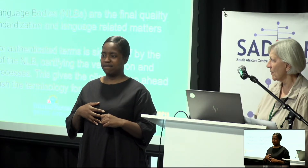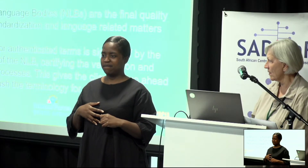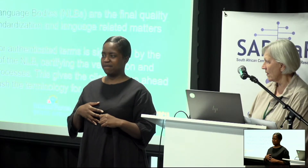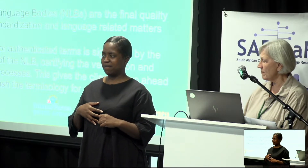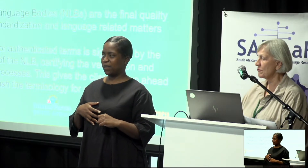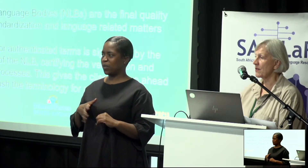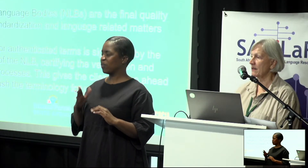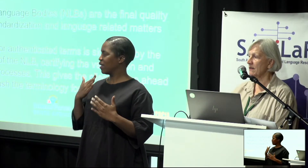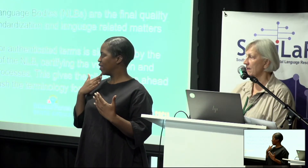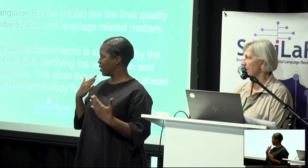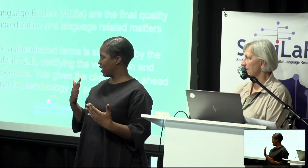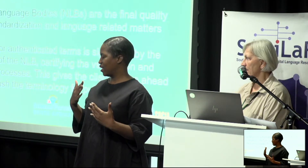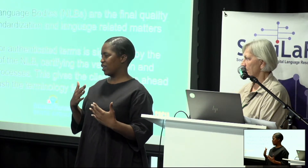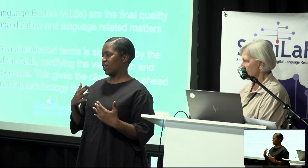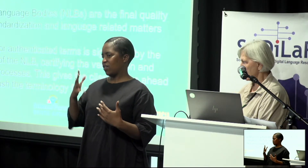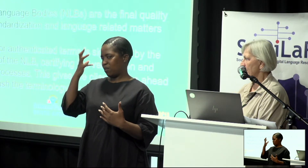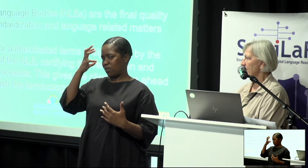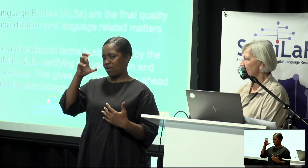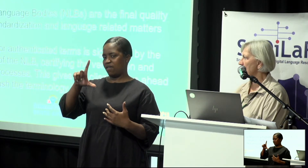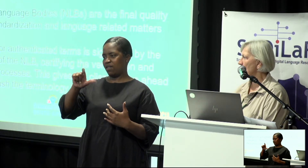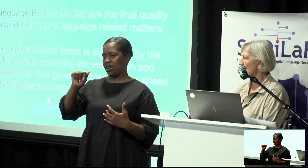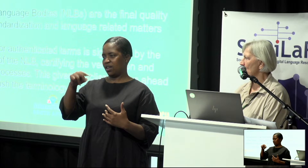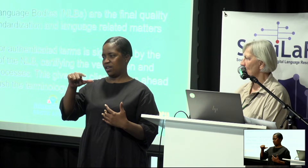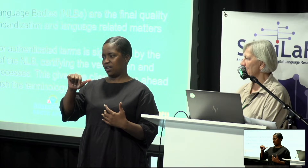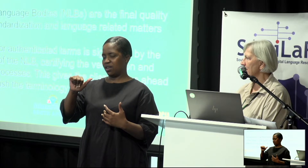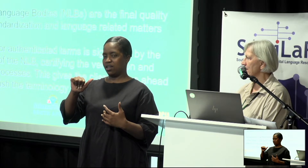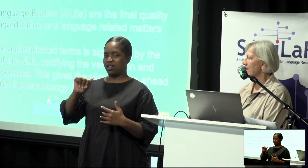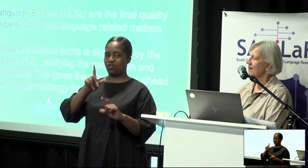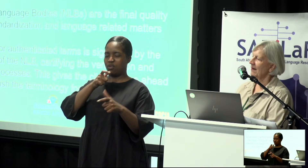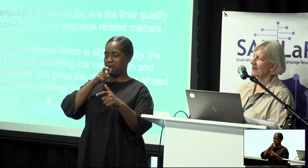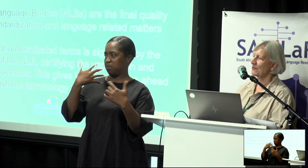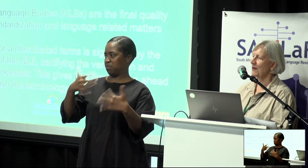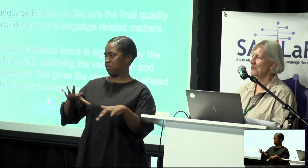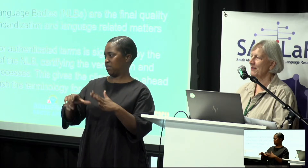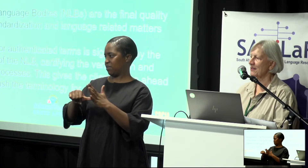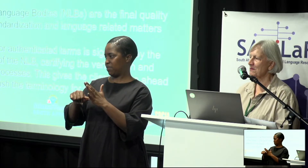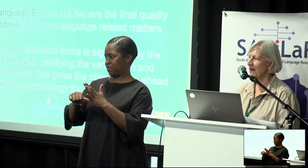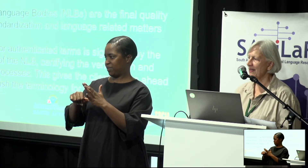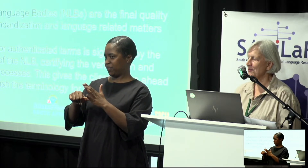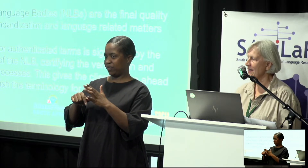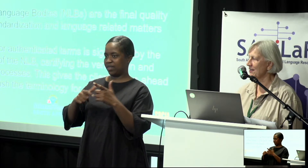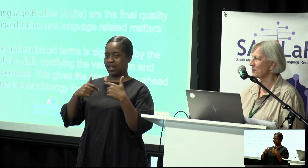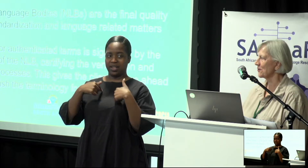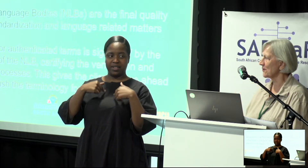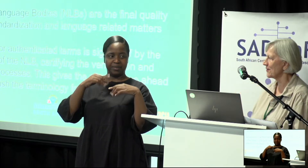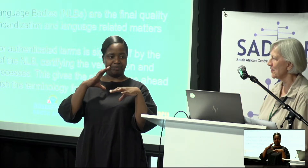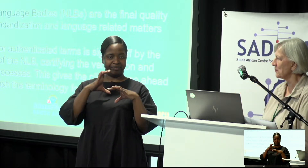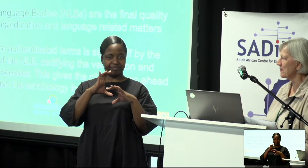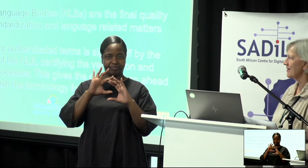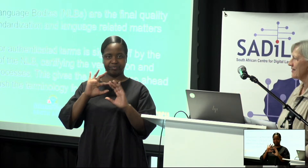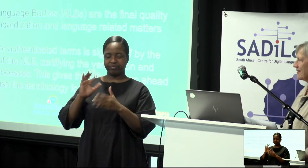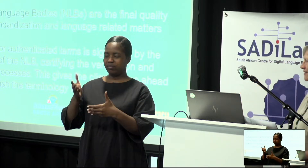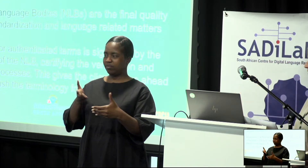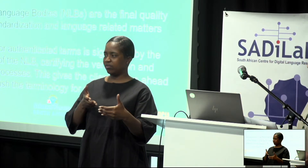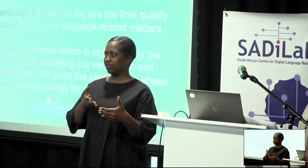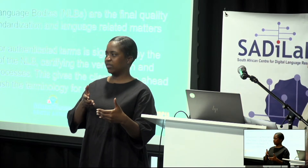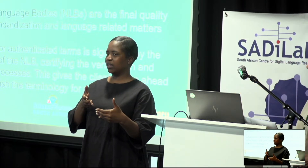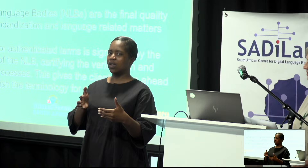Thank you, Langa, for that very important comment. I focused my introduction on the